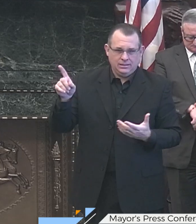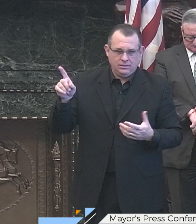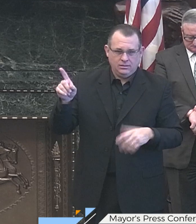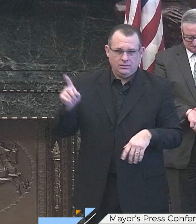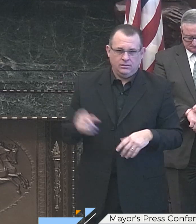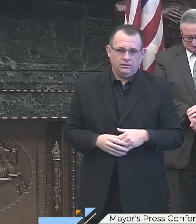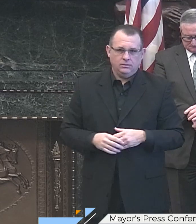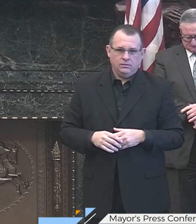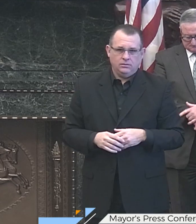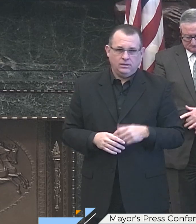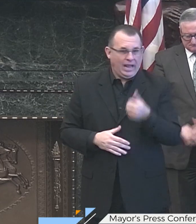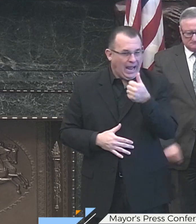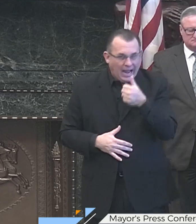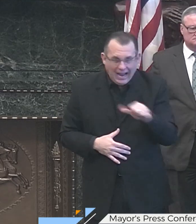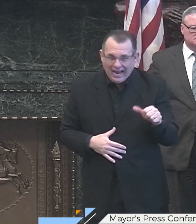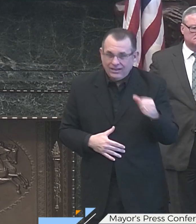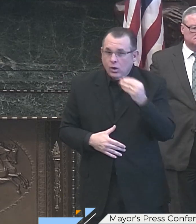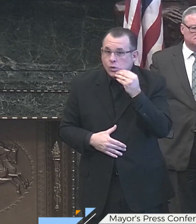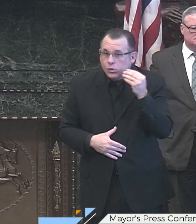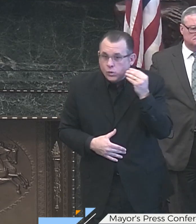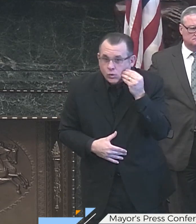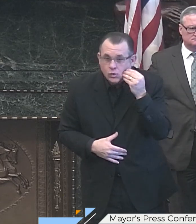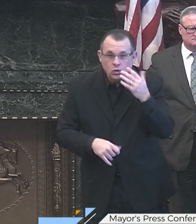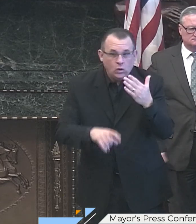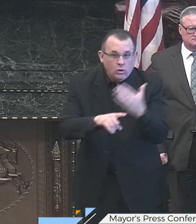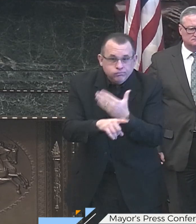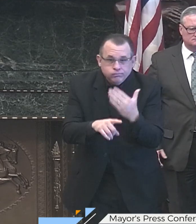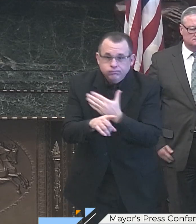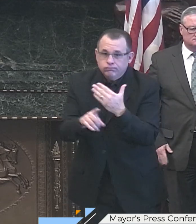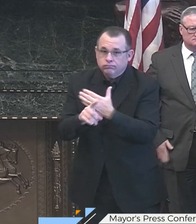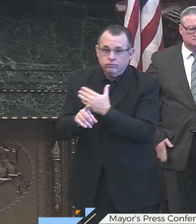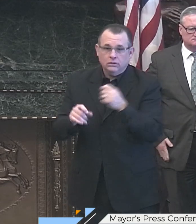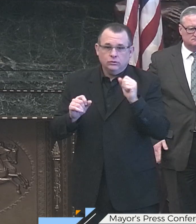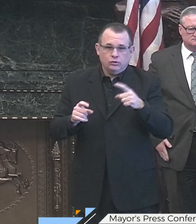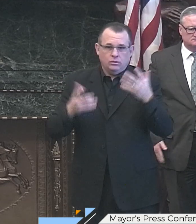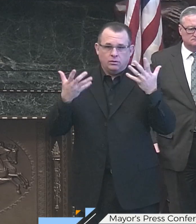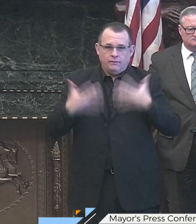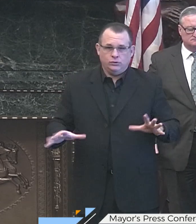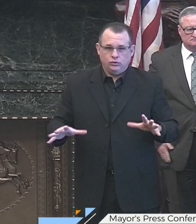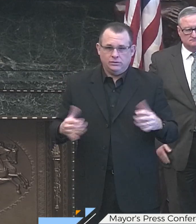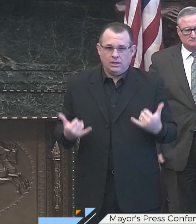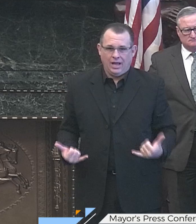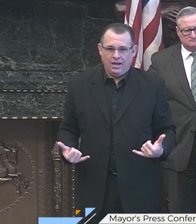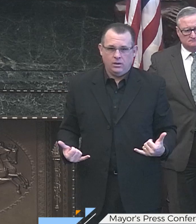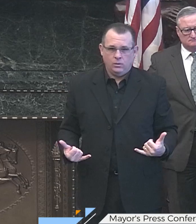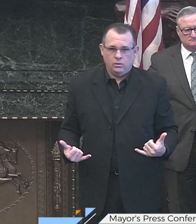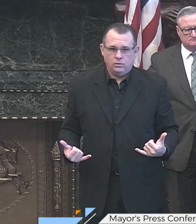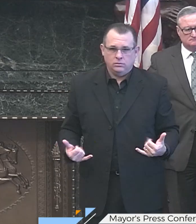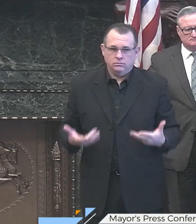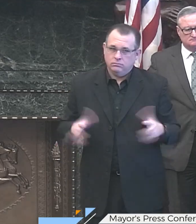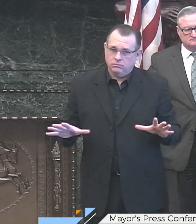any residential site should be buttoned up right now. Okay, great, thank you. Thank you.